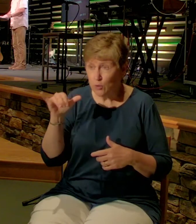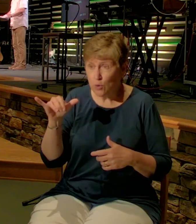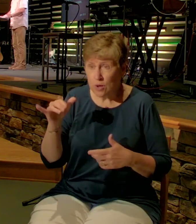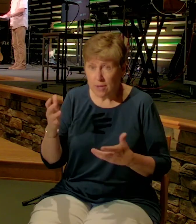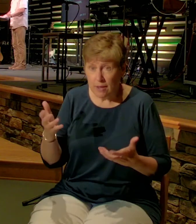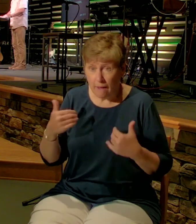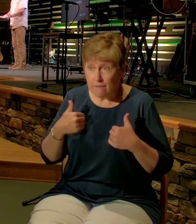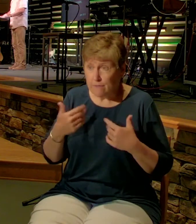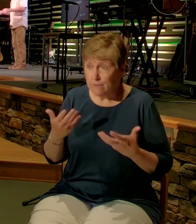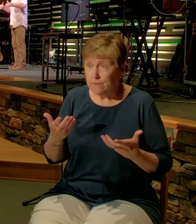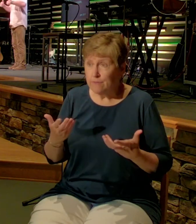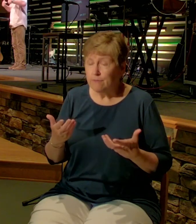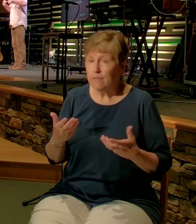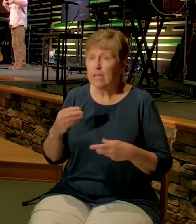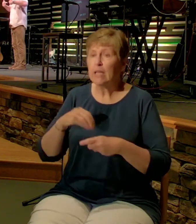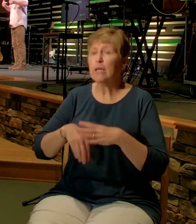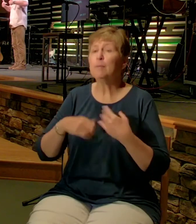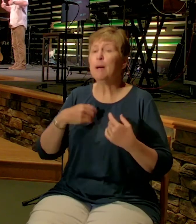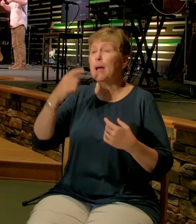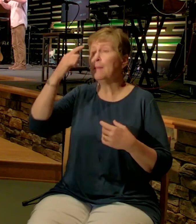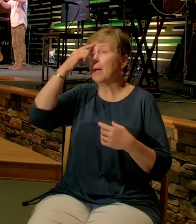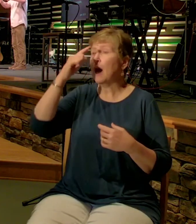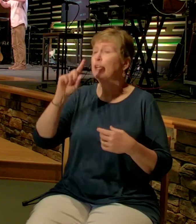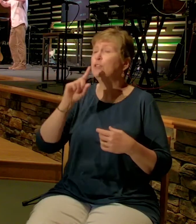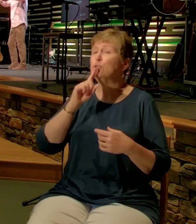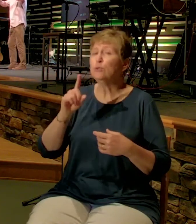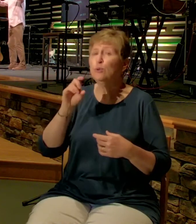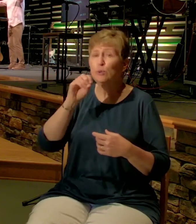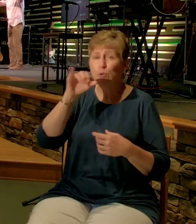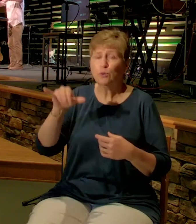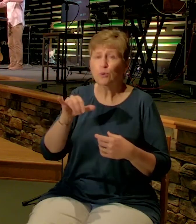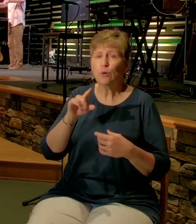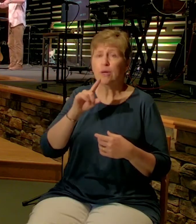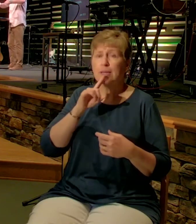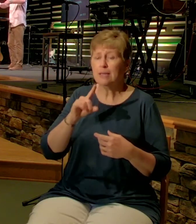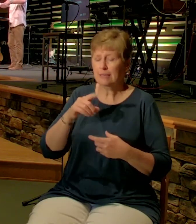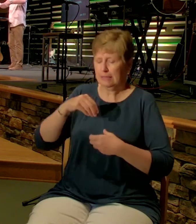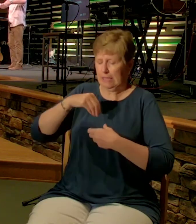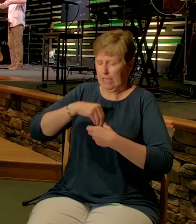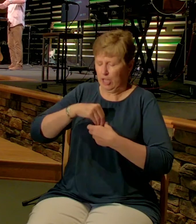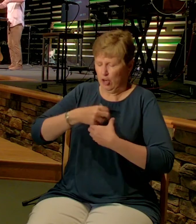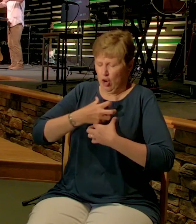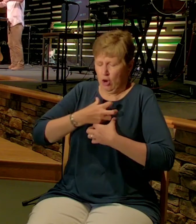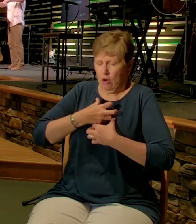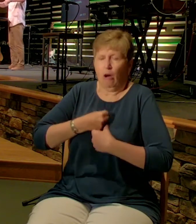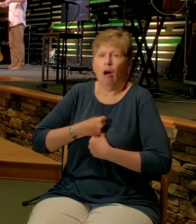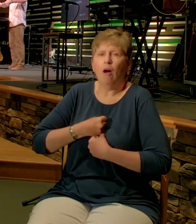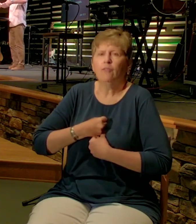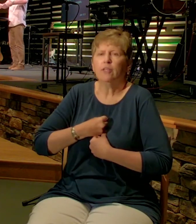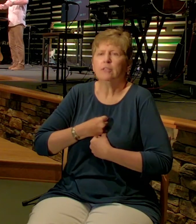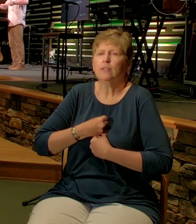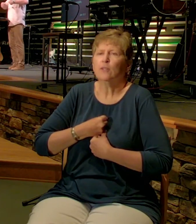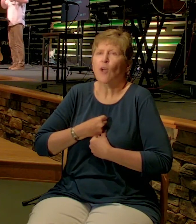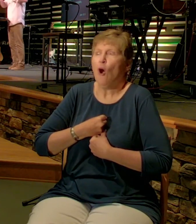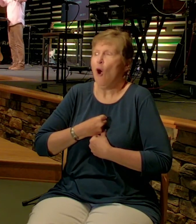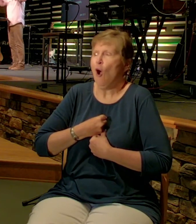In my mind, a true joy is this inner confidence that bubbles up